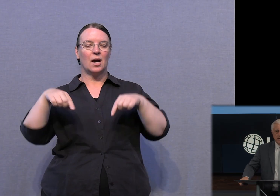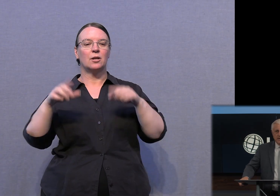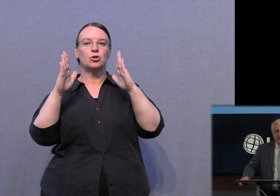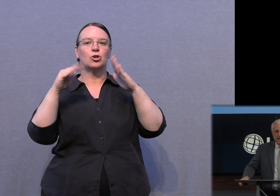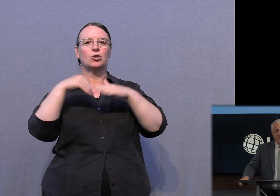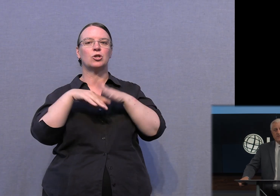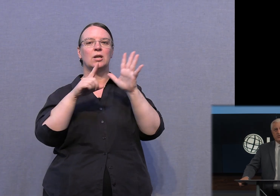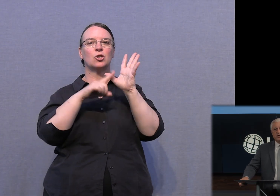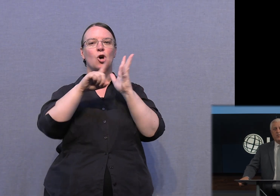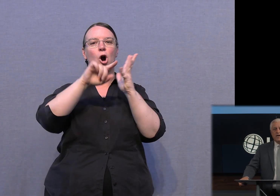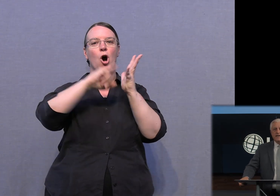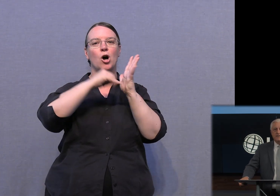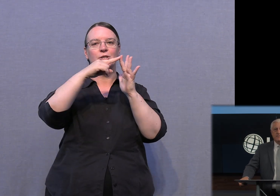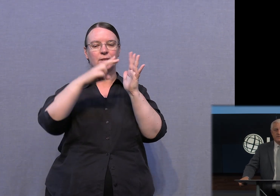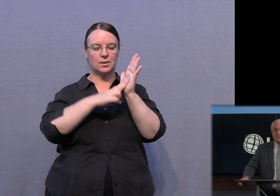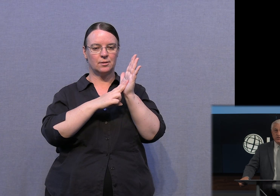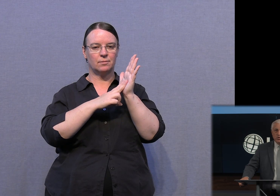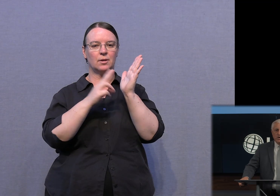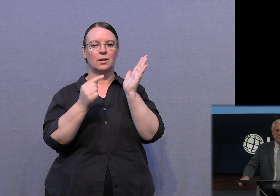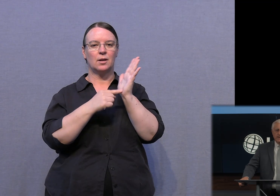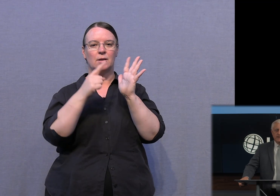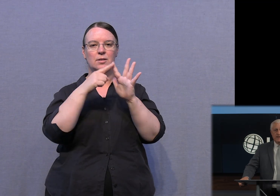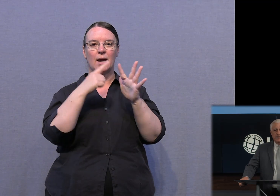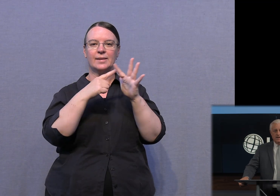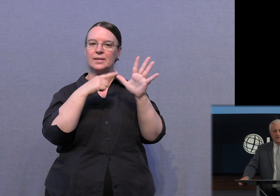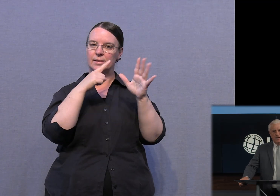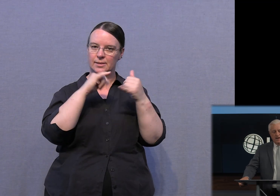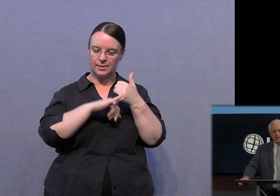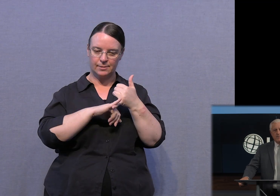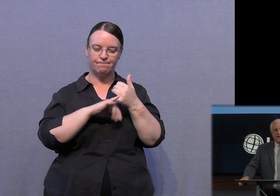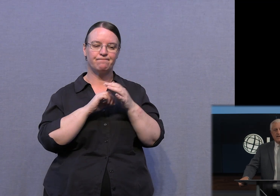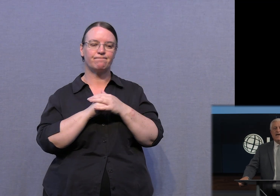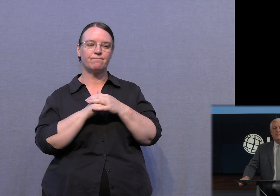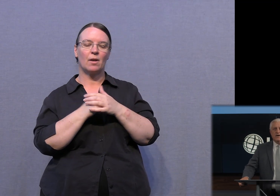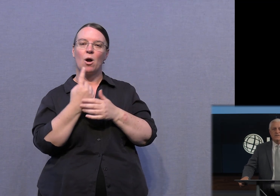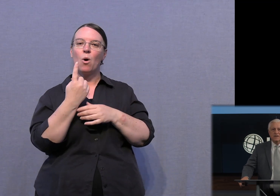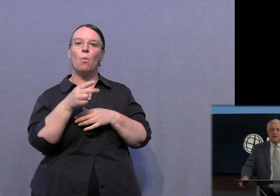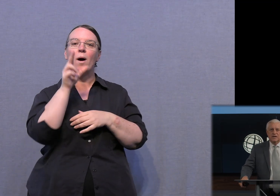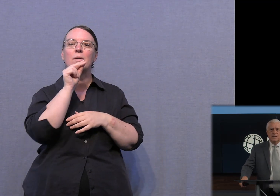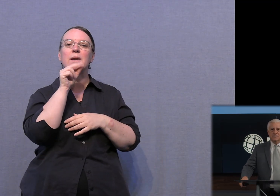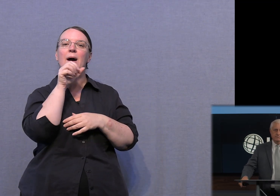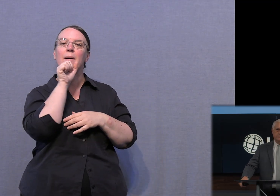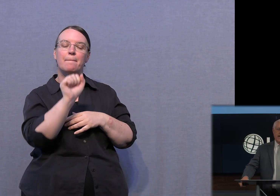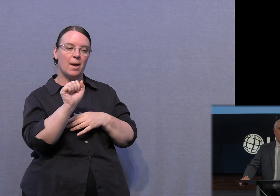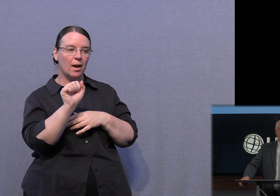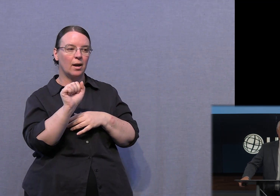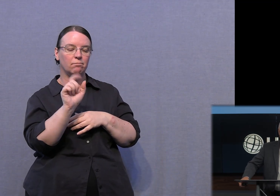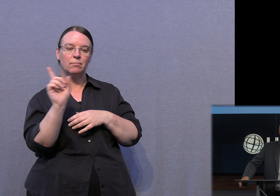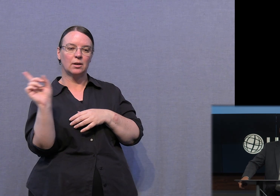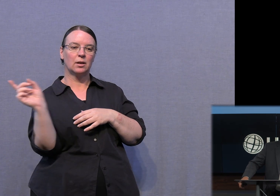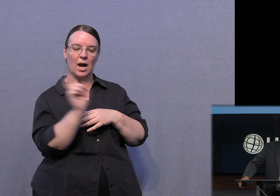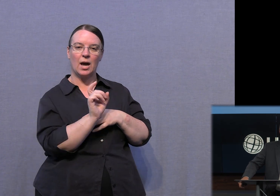Texas. And Pastor Shaw related the story to me. A young man came there that